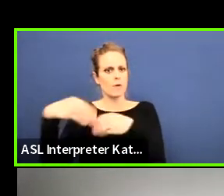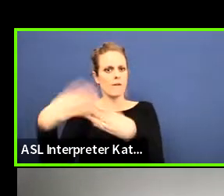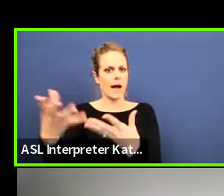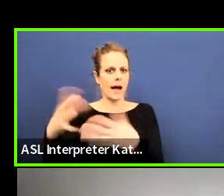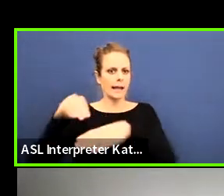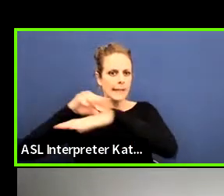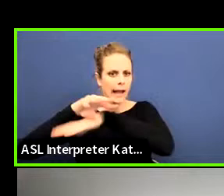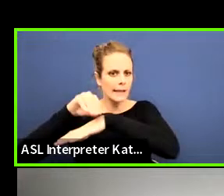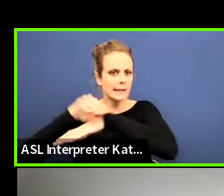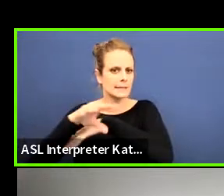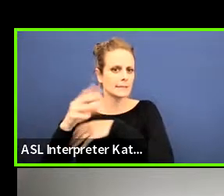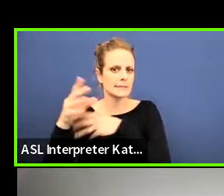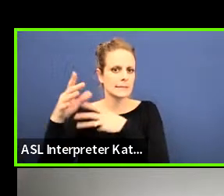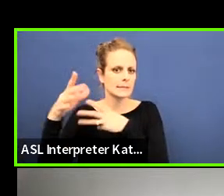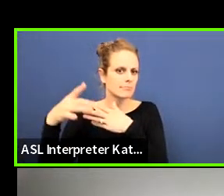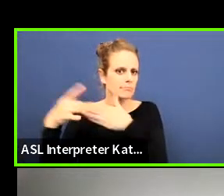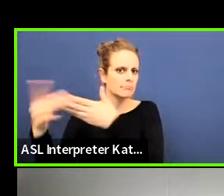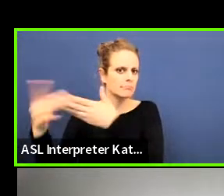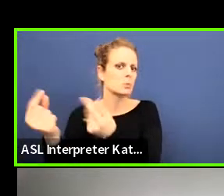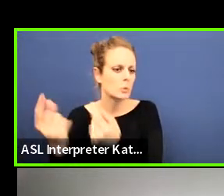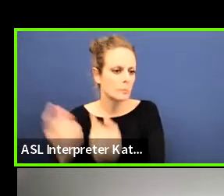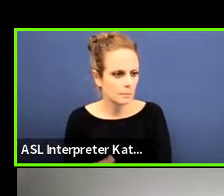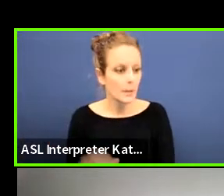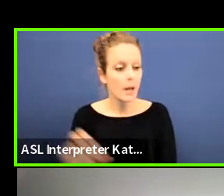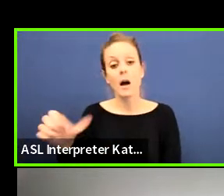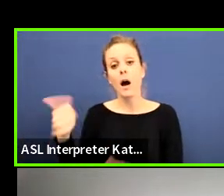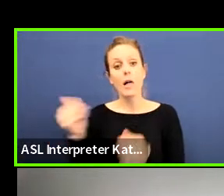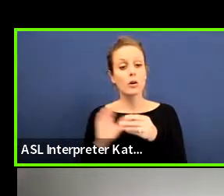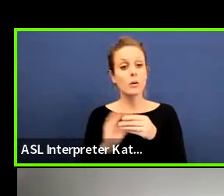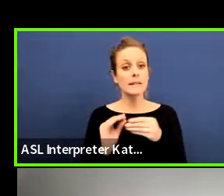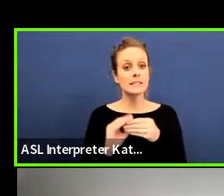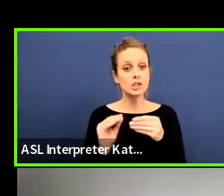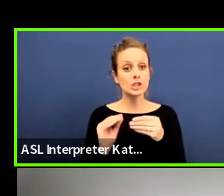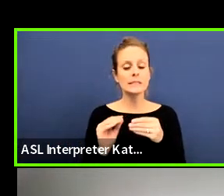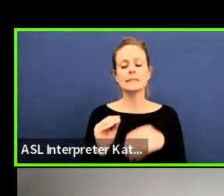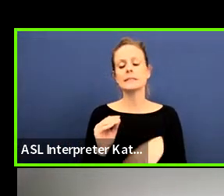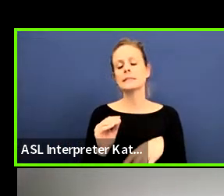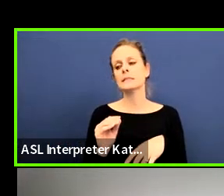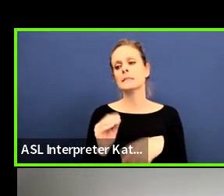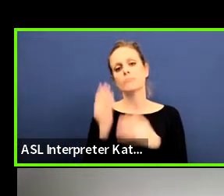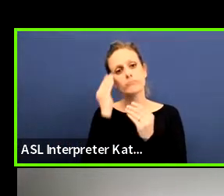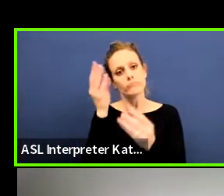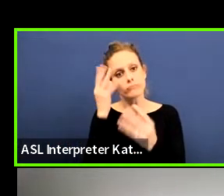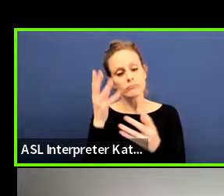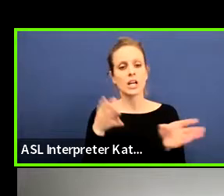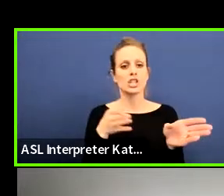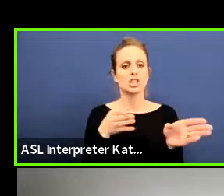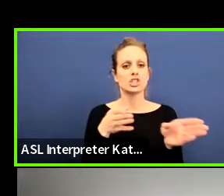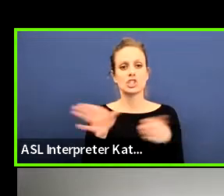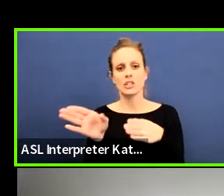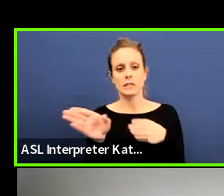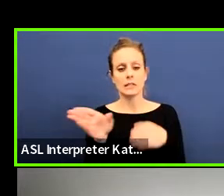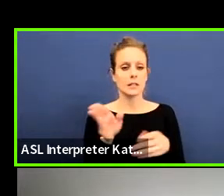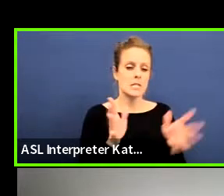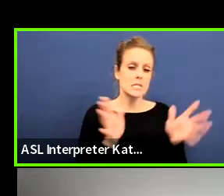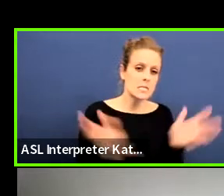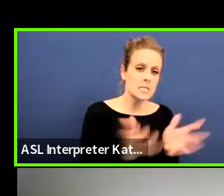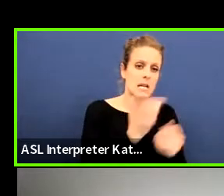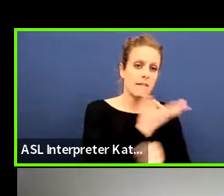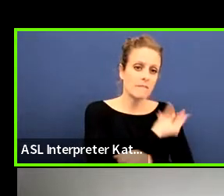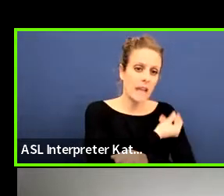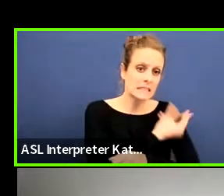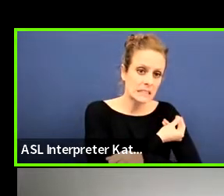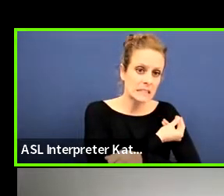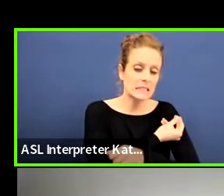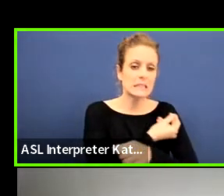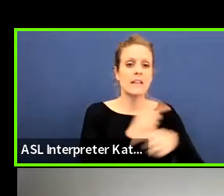terms of other messages, shifting more from vaccine, specifically those first and